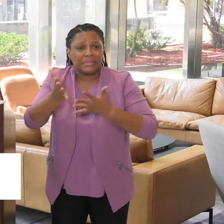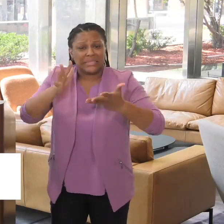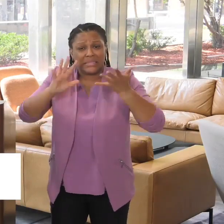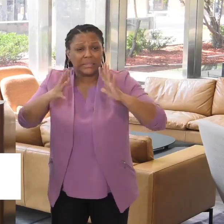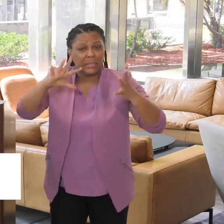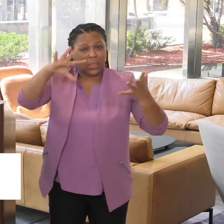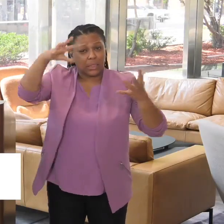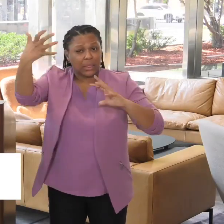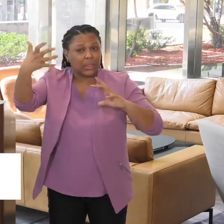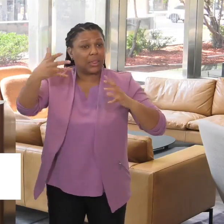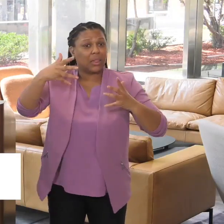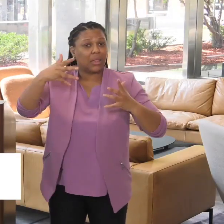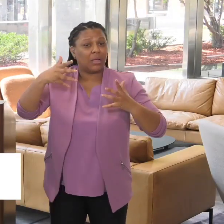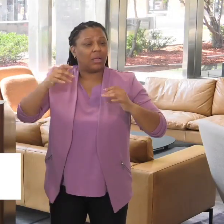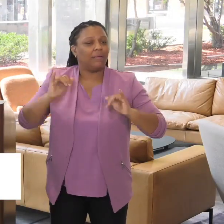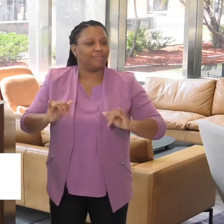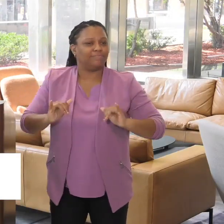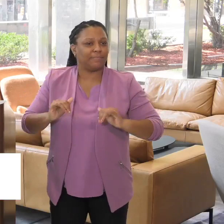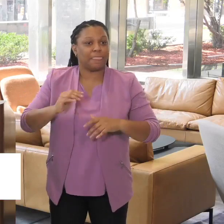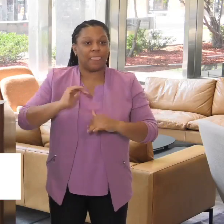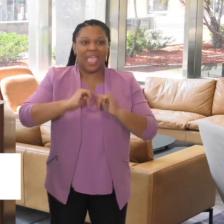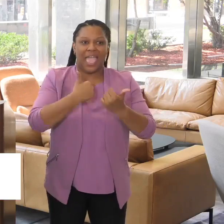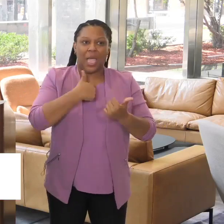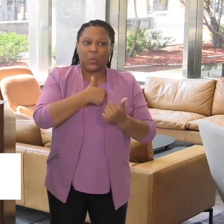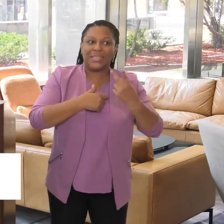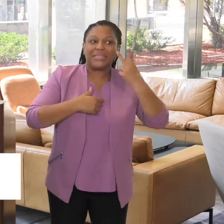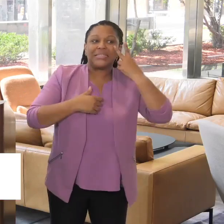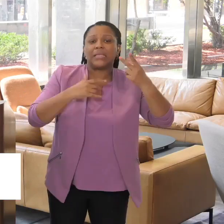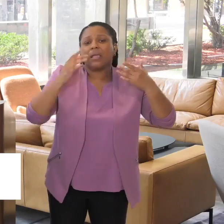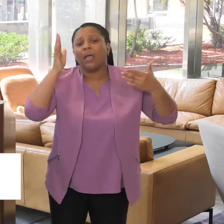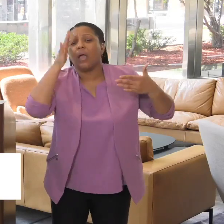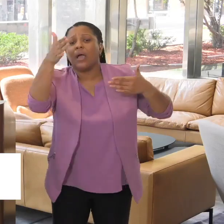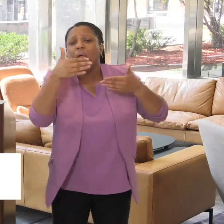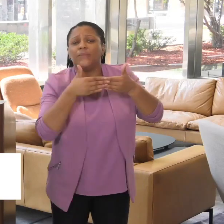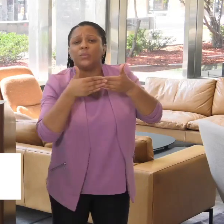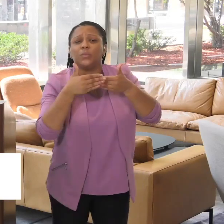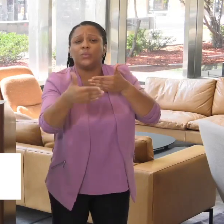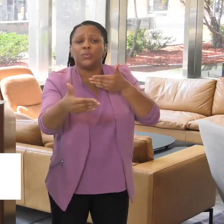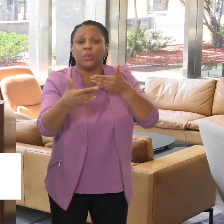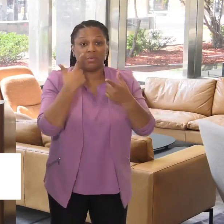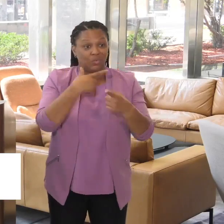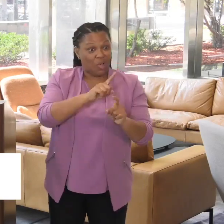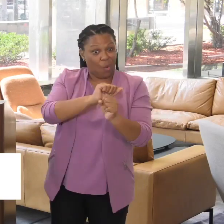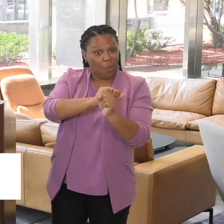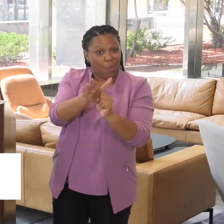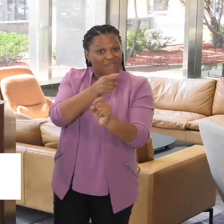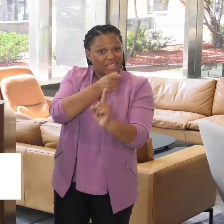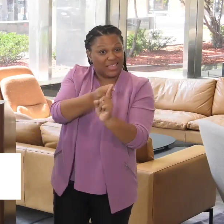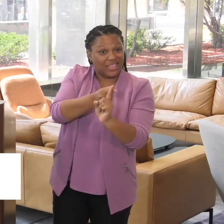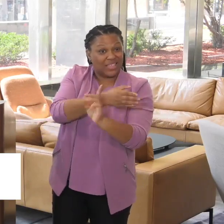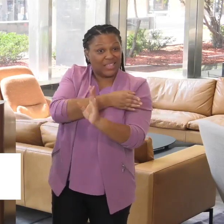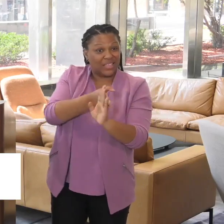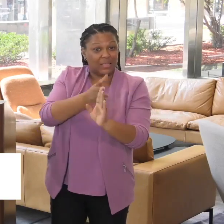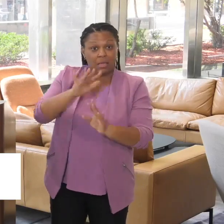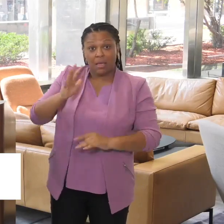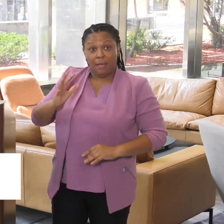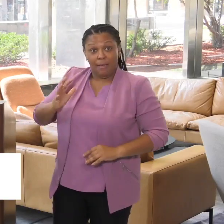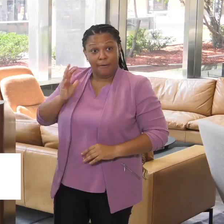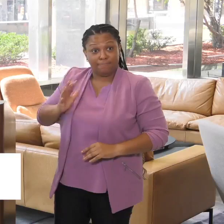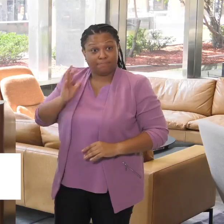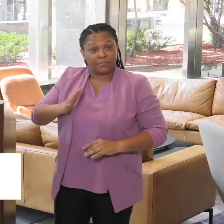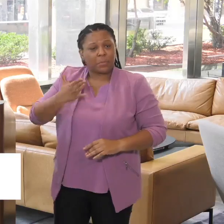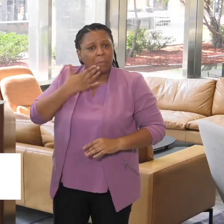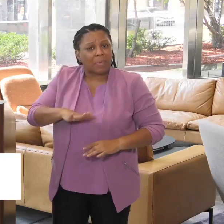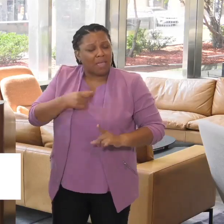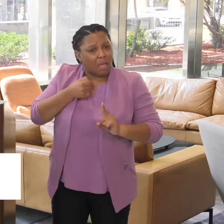move forward coming out of this pandemic. It's easy to forget bad things that happened in the past.